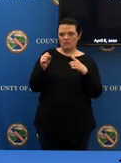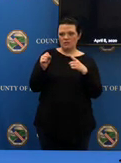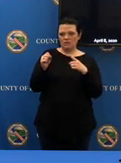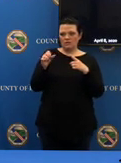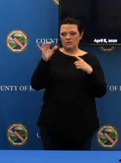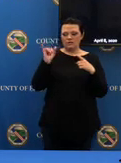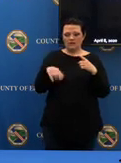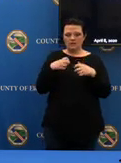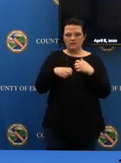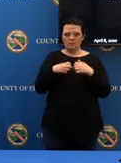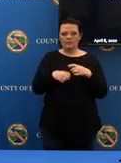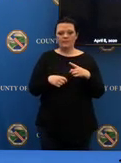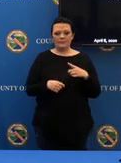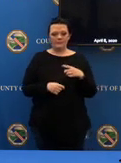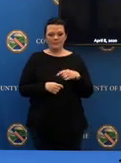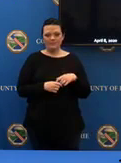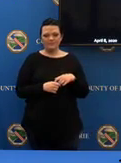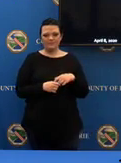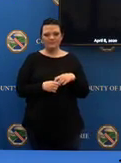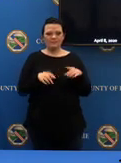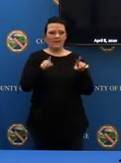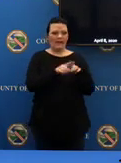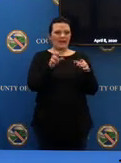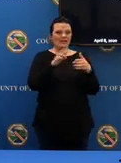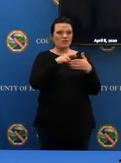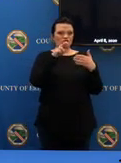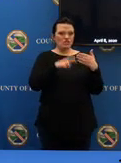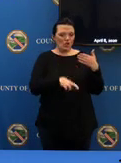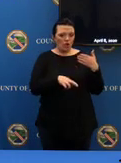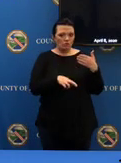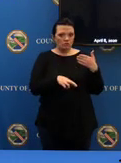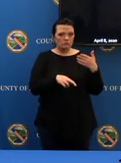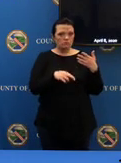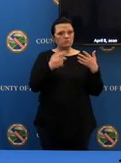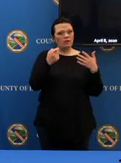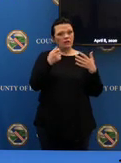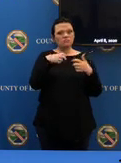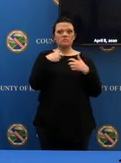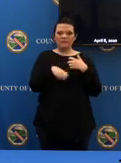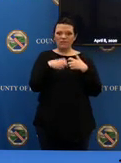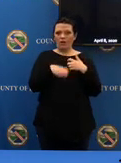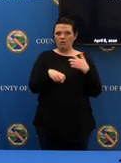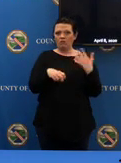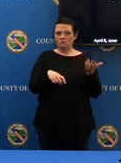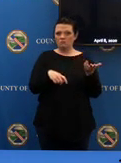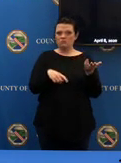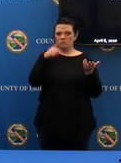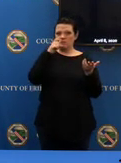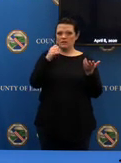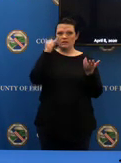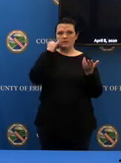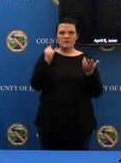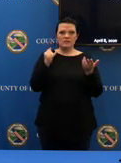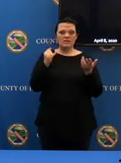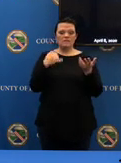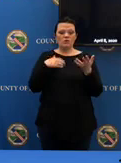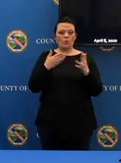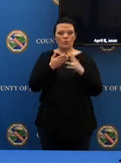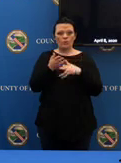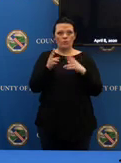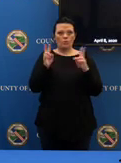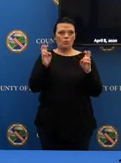And that's the problem. Right, and as a result, it can be a little difficult, because if they go through their Healthy